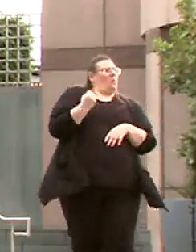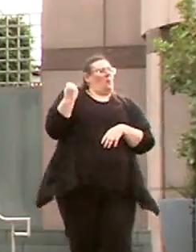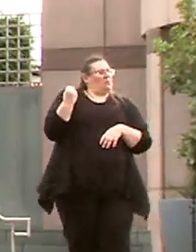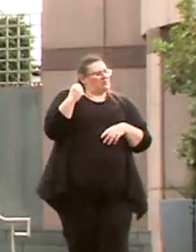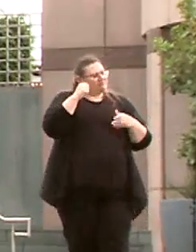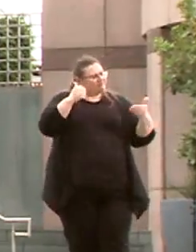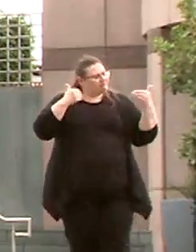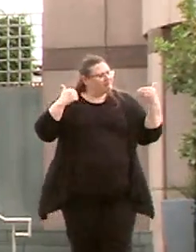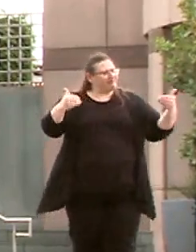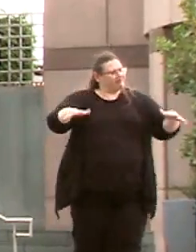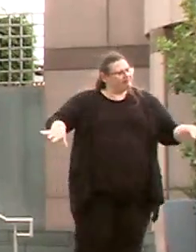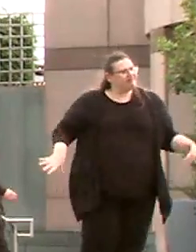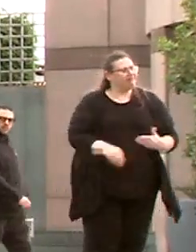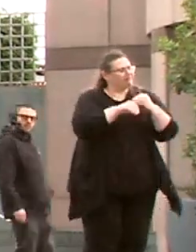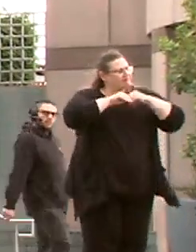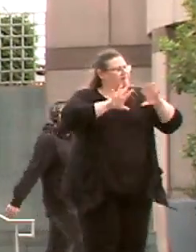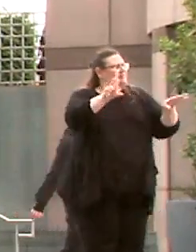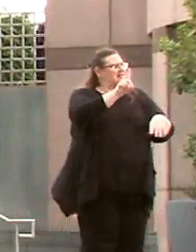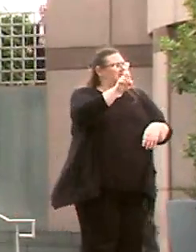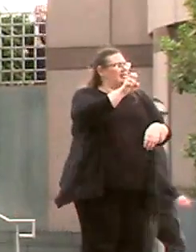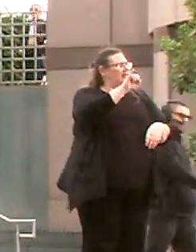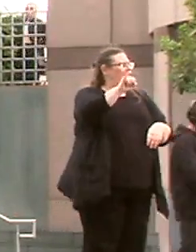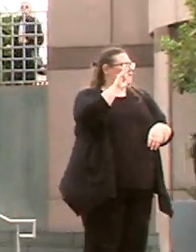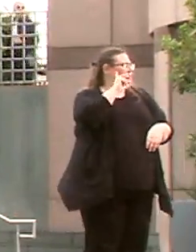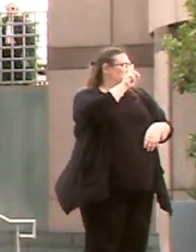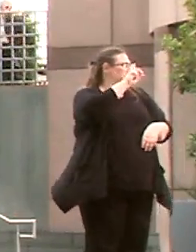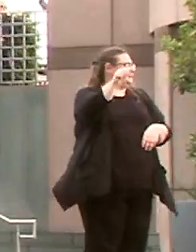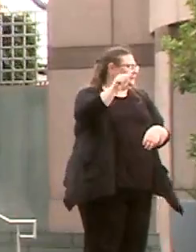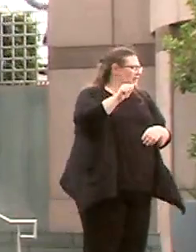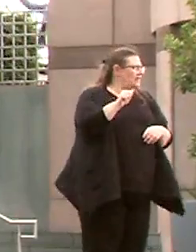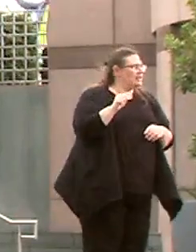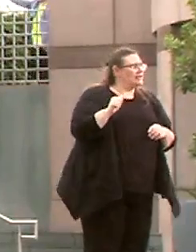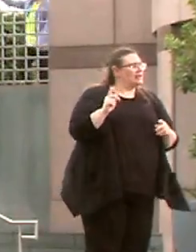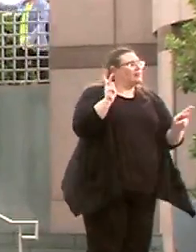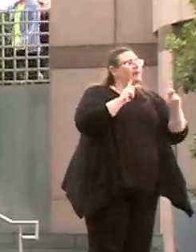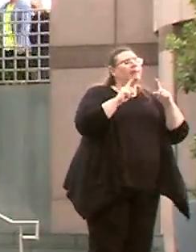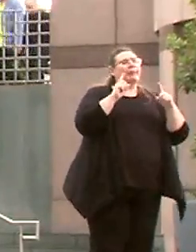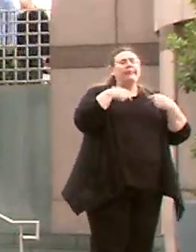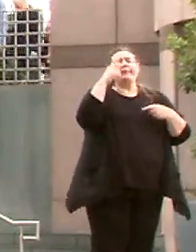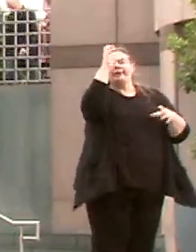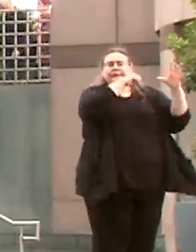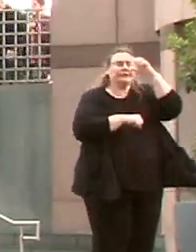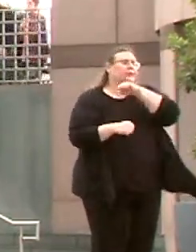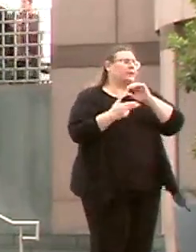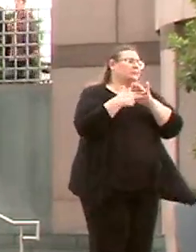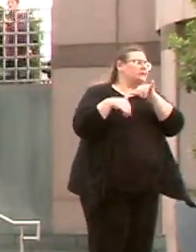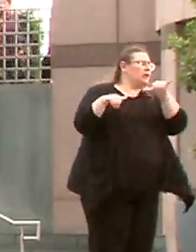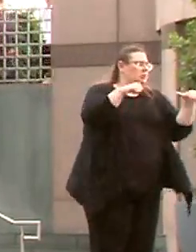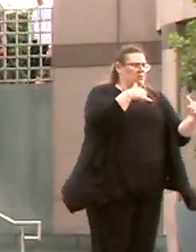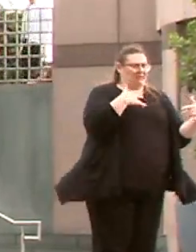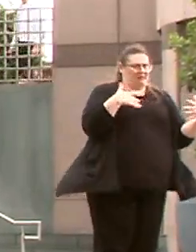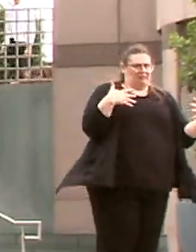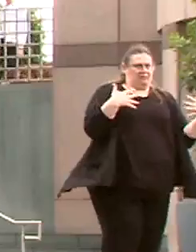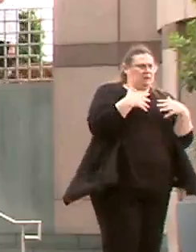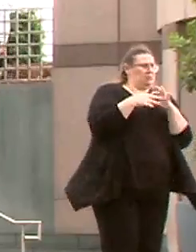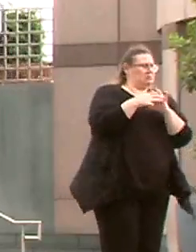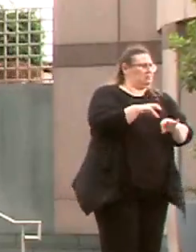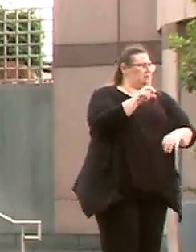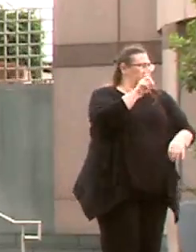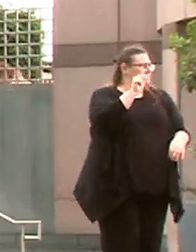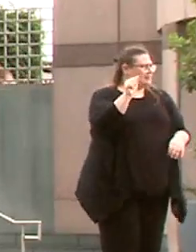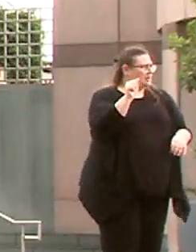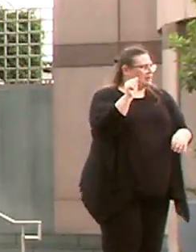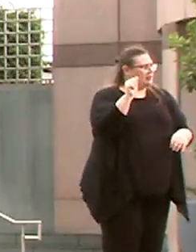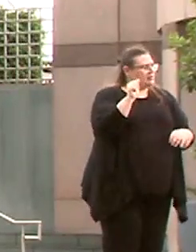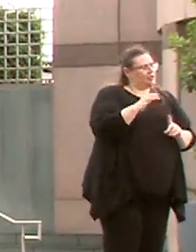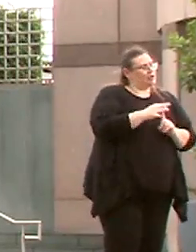advancing disability, diversity, equity, and inclusion efforts. People have assumptions, stereotypes, and fears about disability. Given